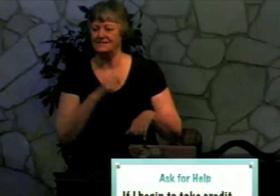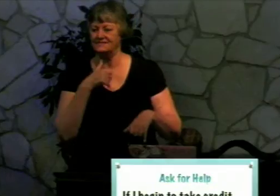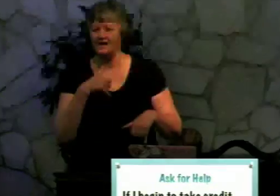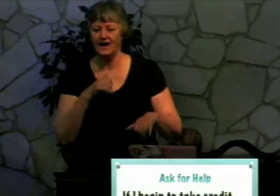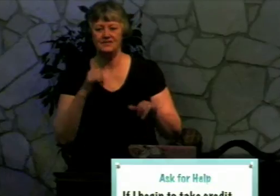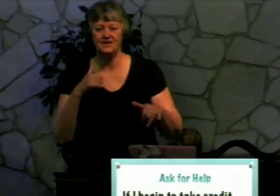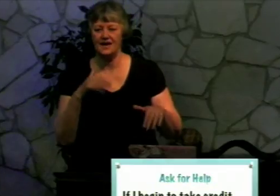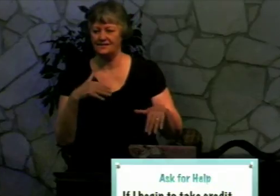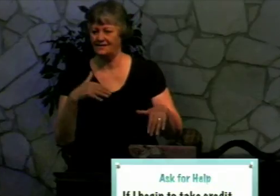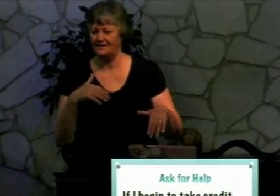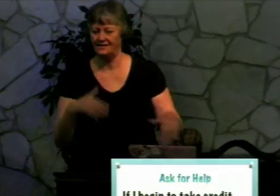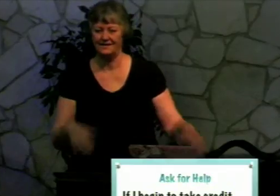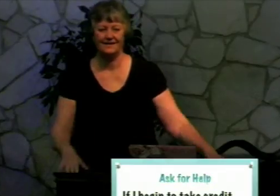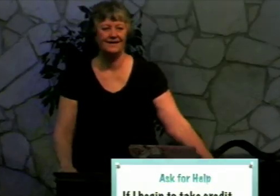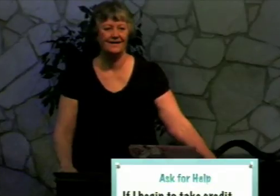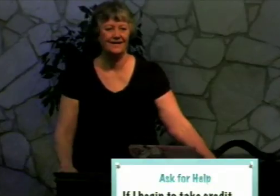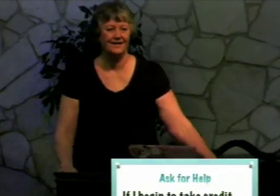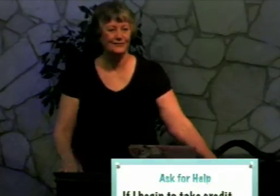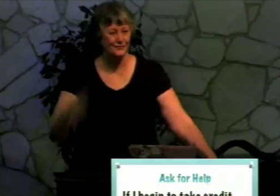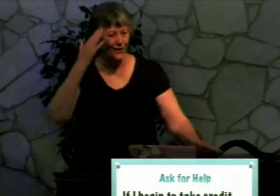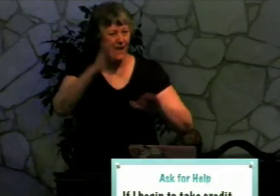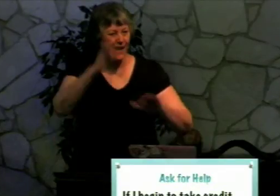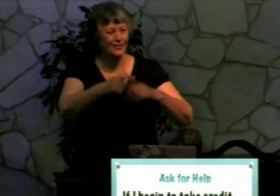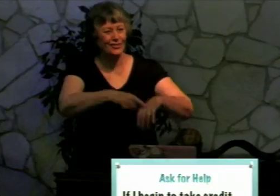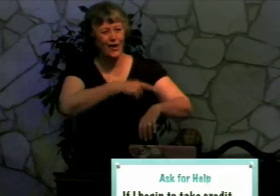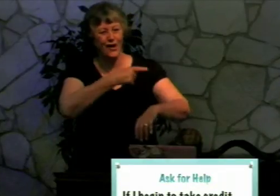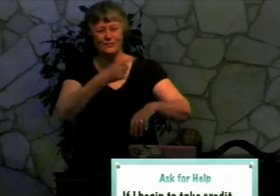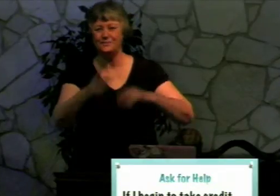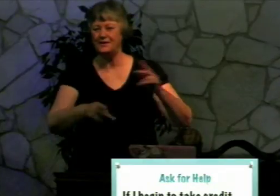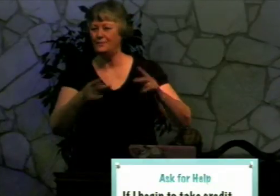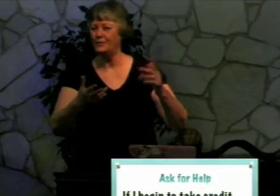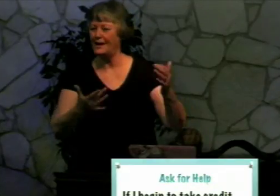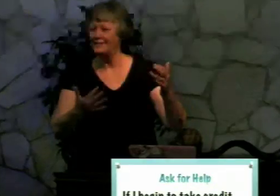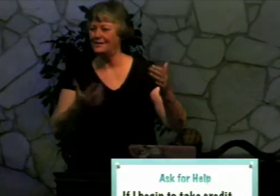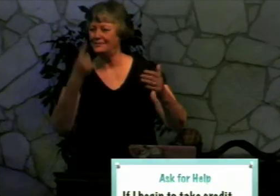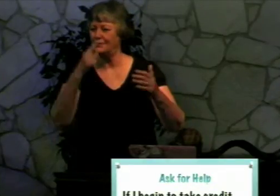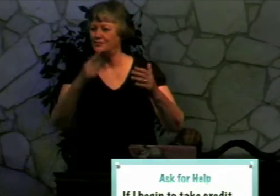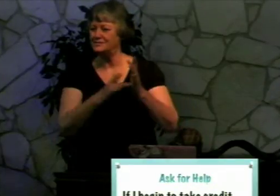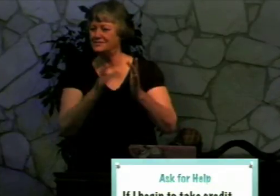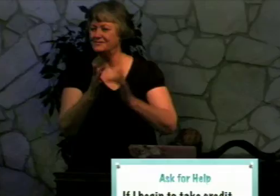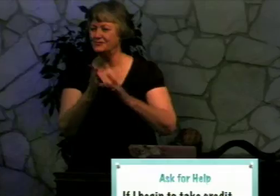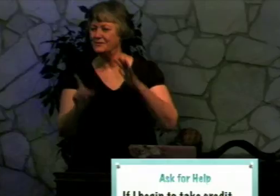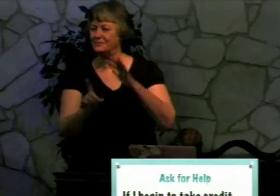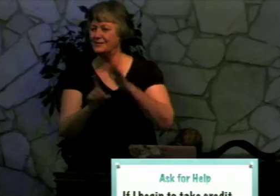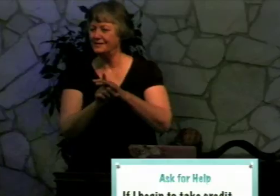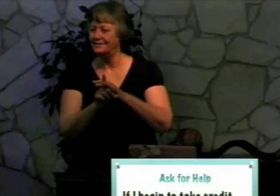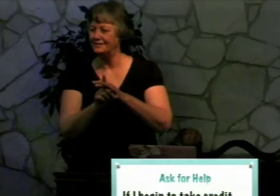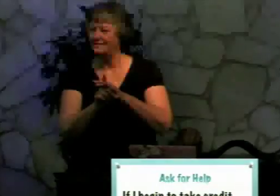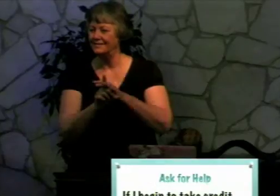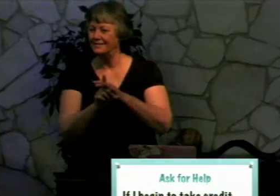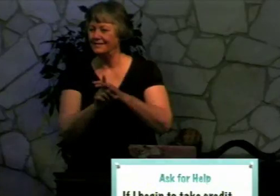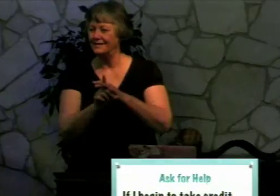is not yet. You know how long the people waited for Jesus to appear